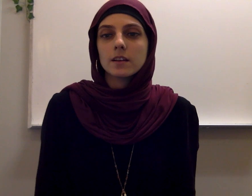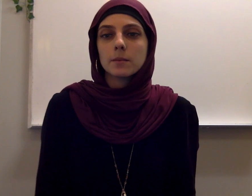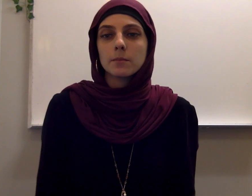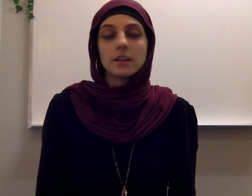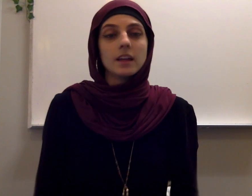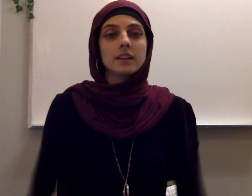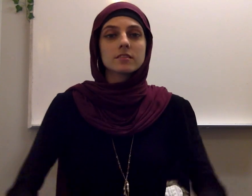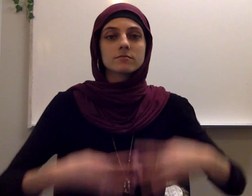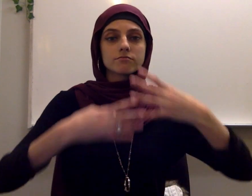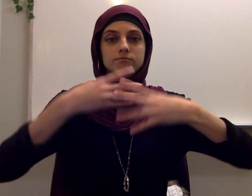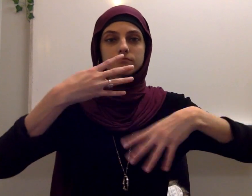Blood.